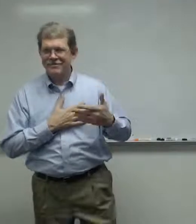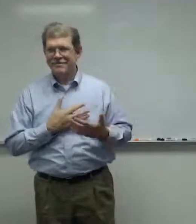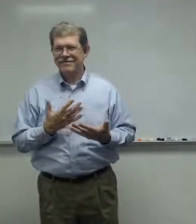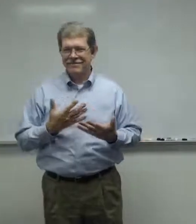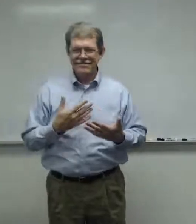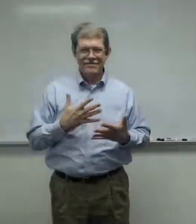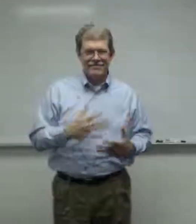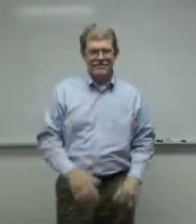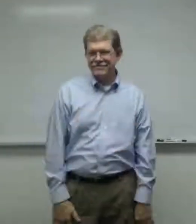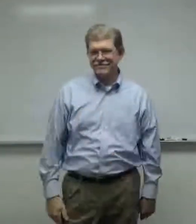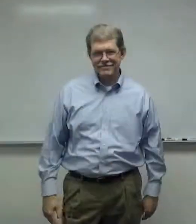palpitating.